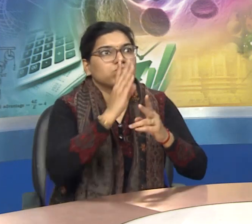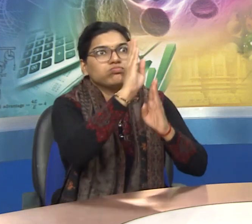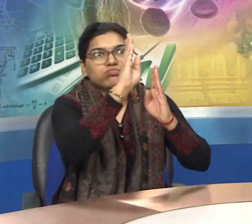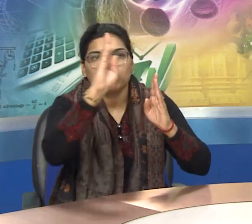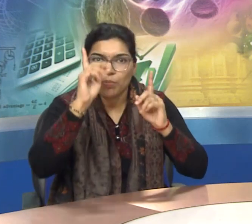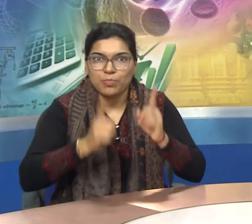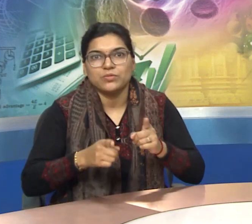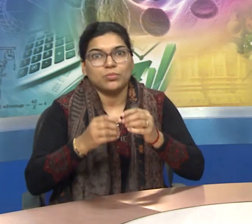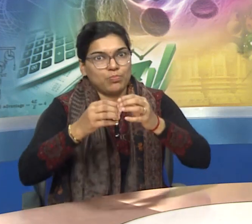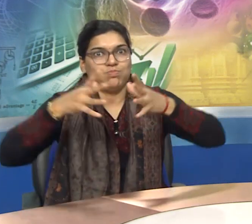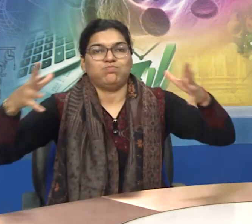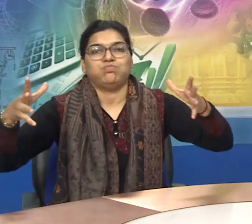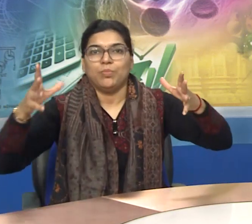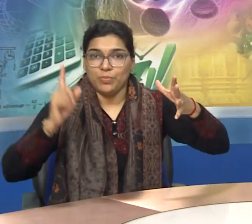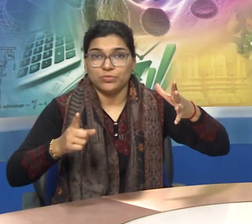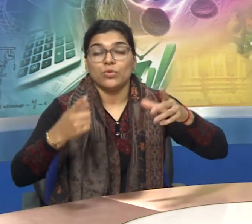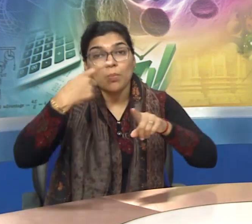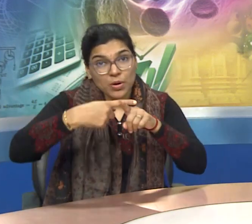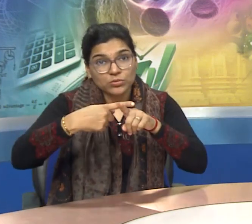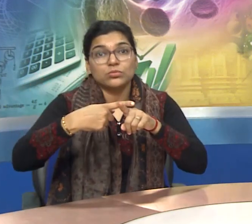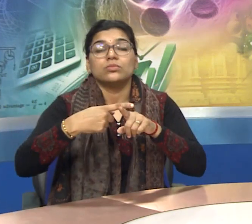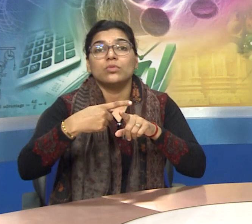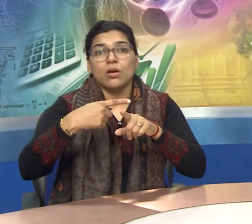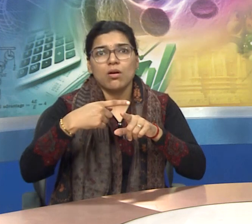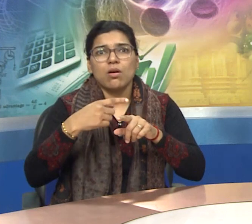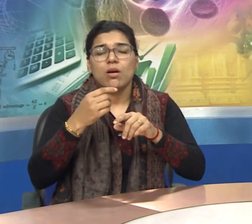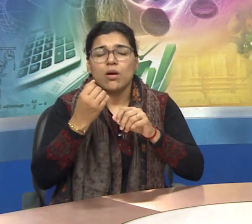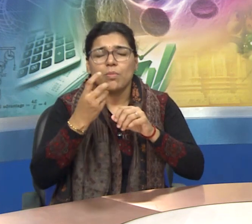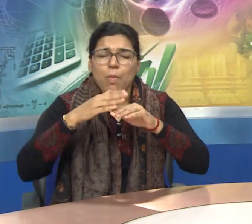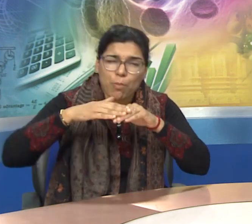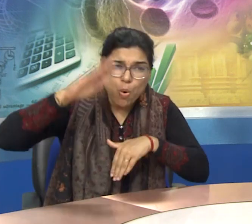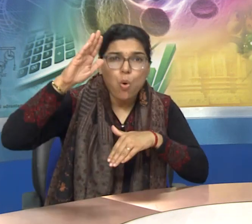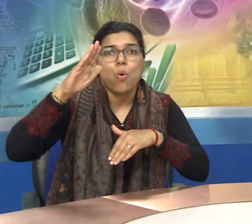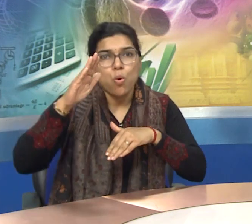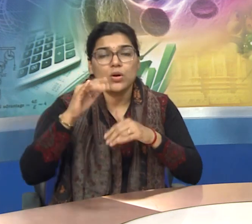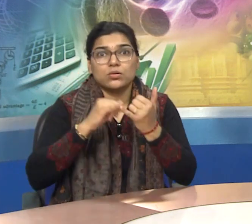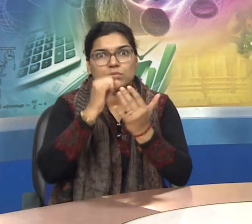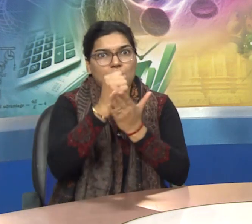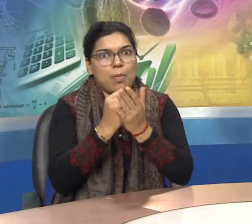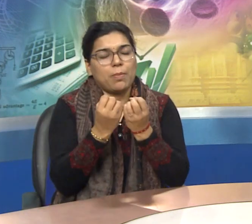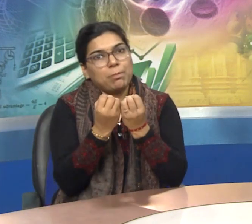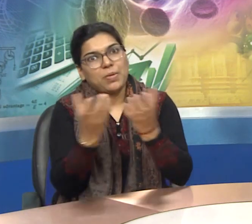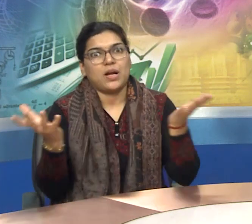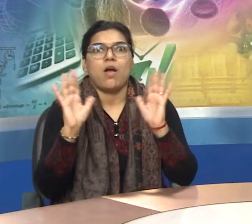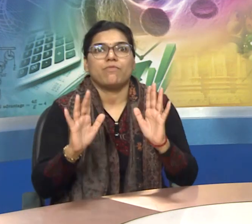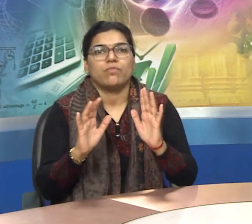number of information resources in all disciplines, and demands for varied kinds of information.